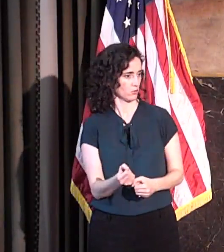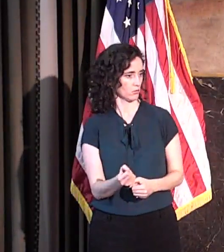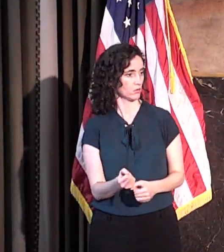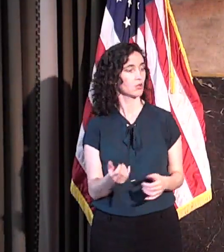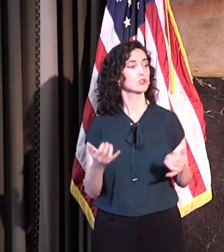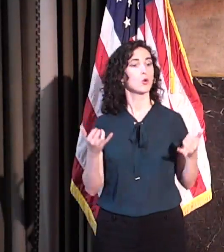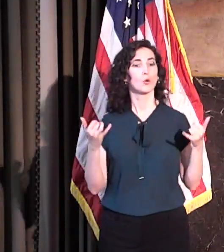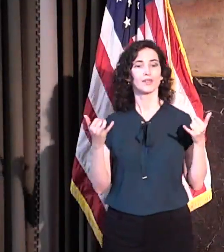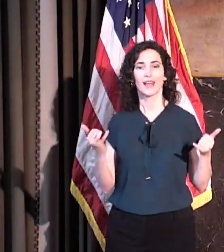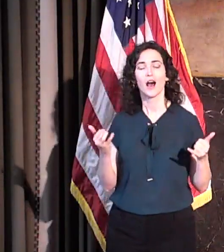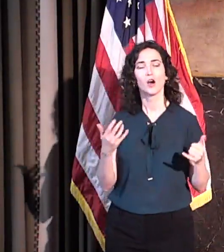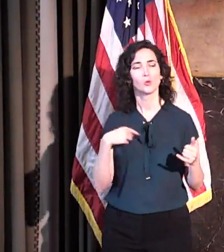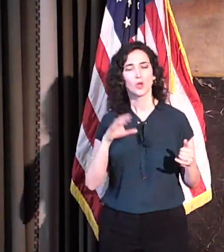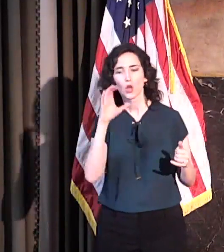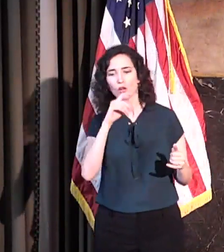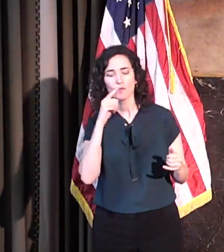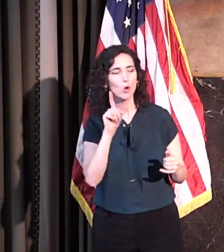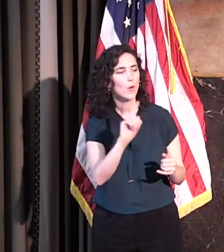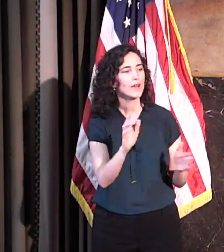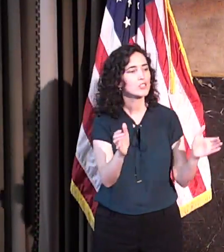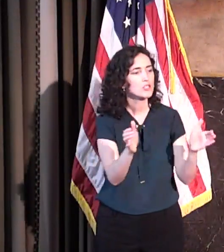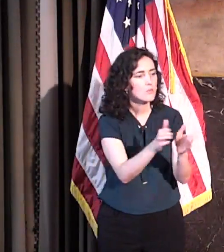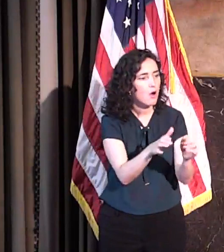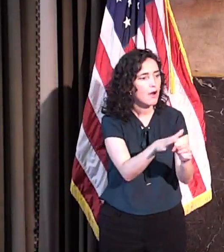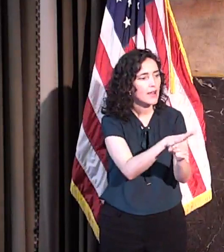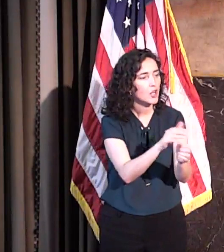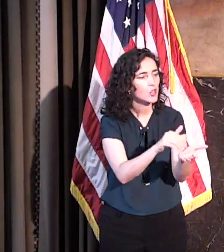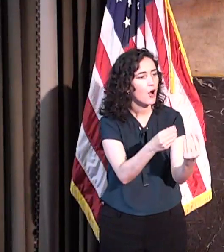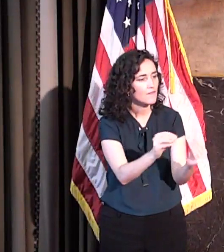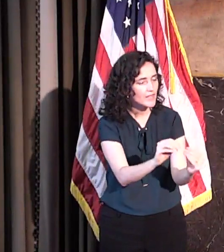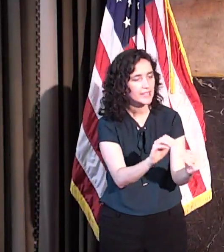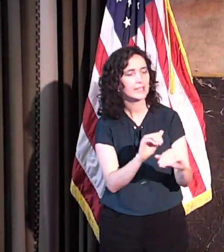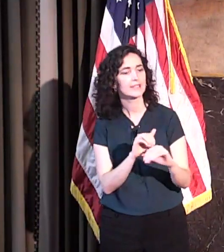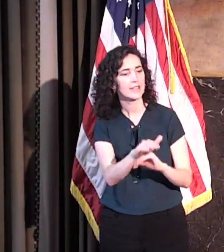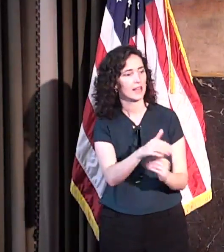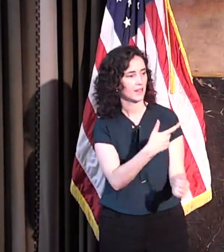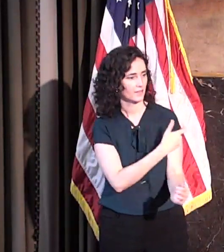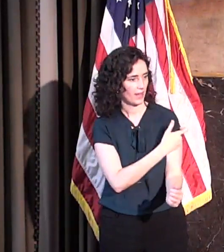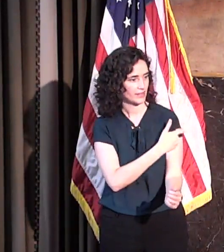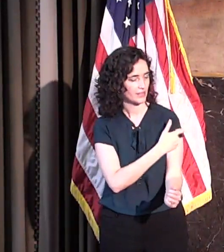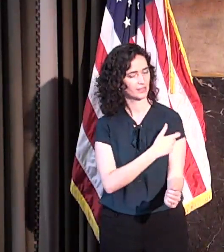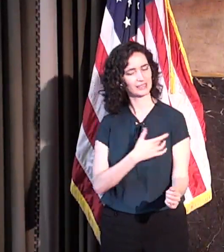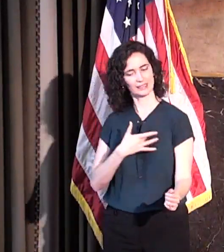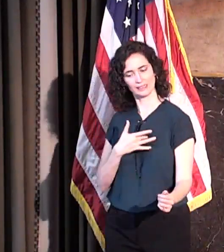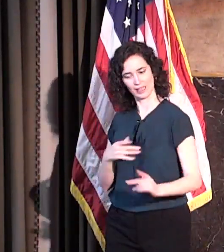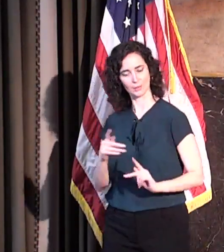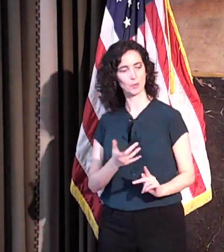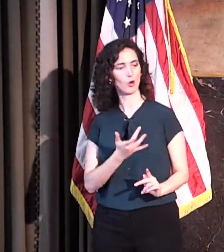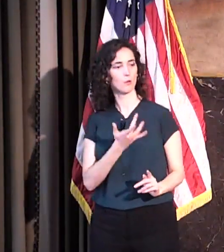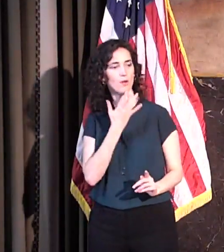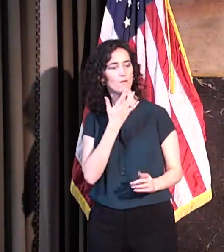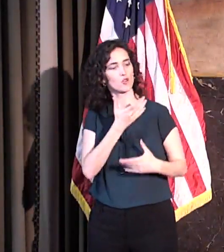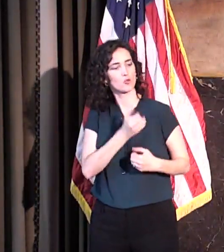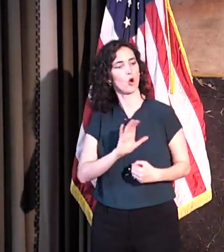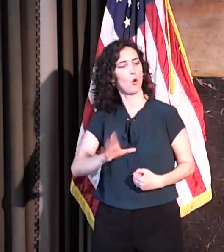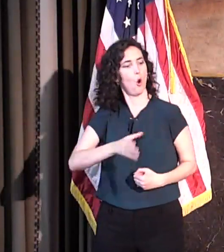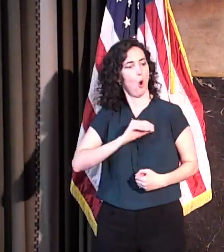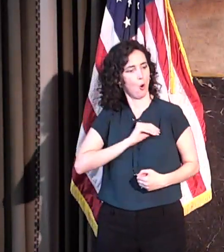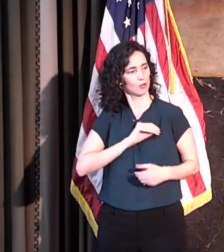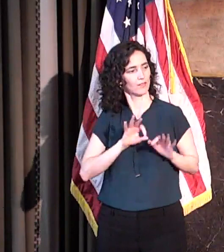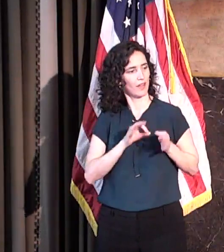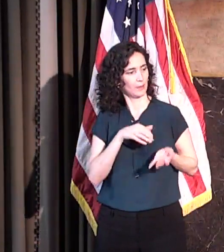smaller medical practices receive vaccine and stock it. People's own medical providers continue to be a really, really trusted source, and that's